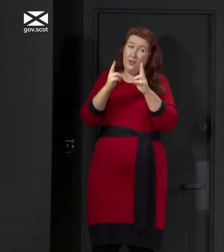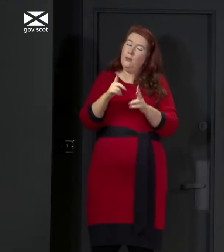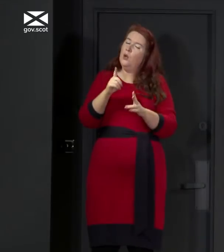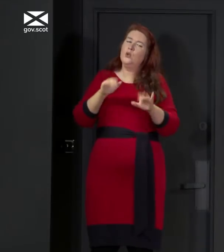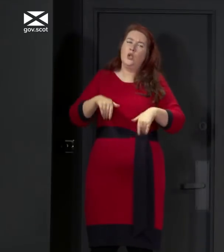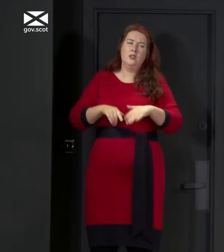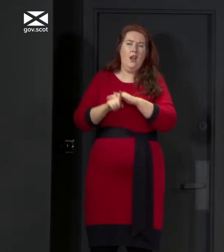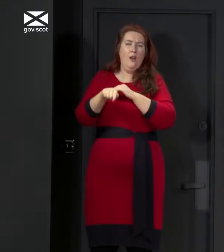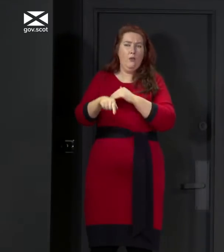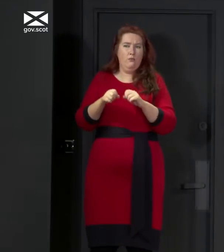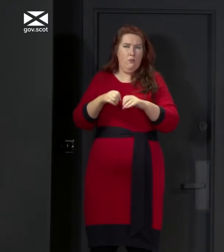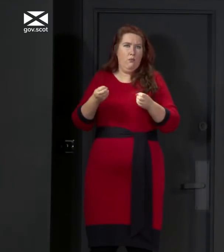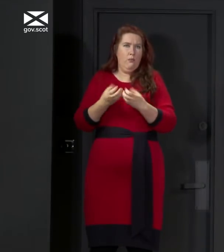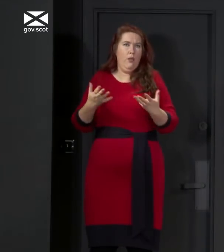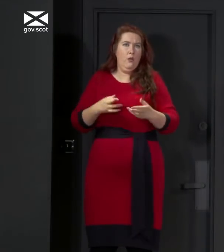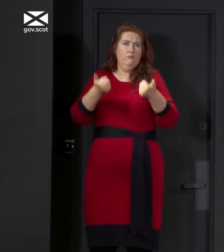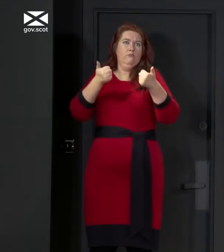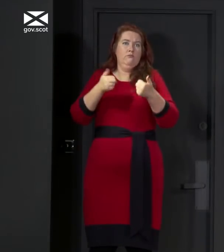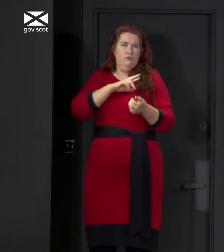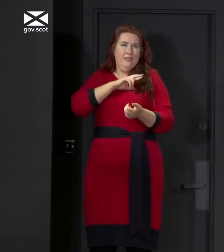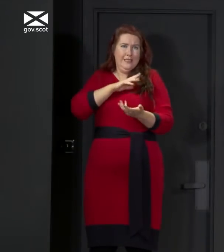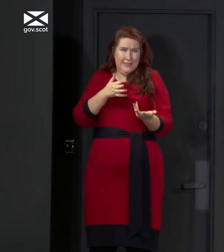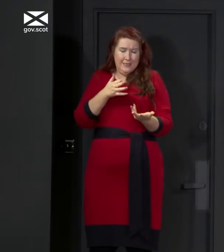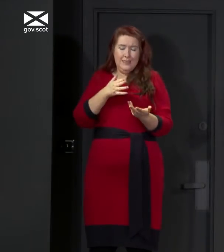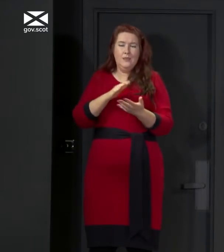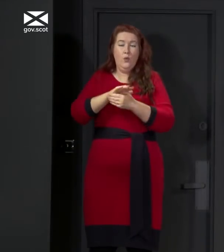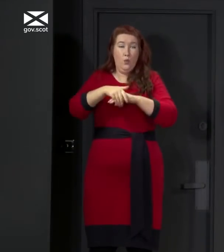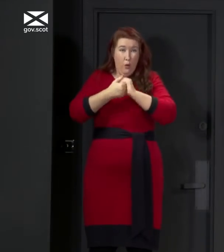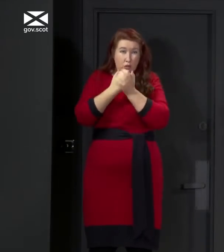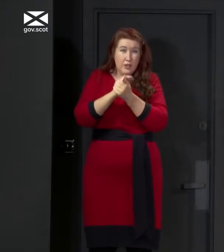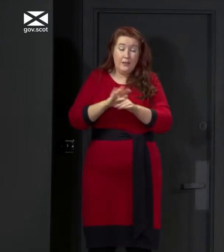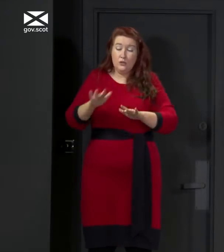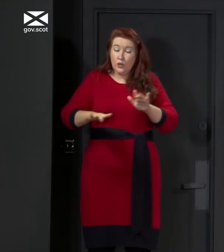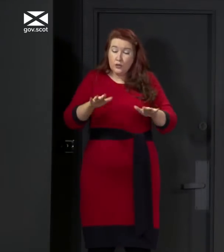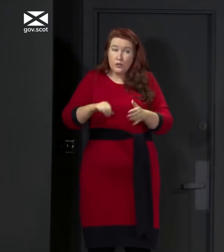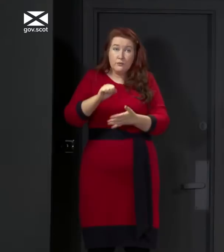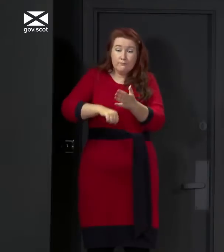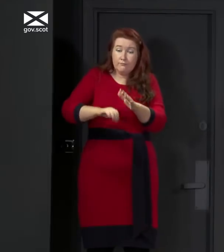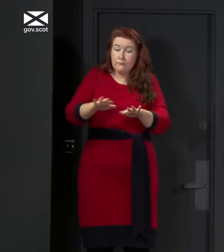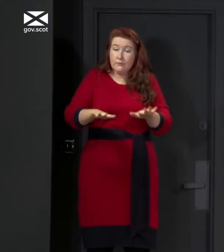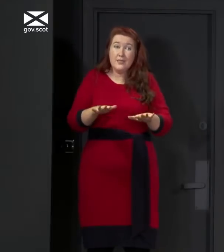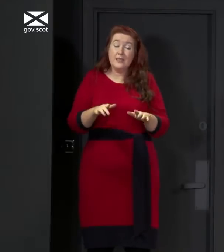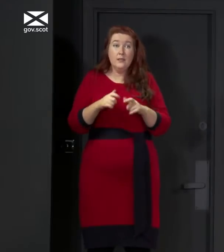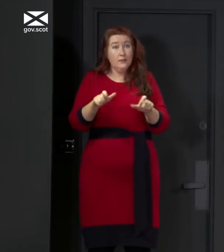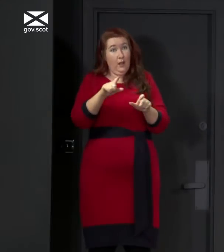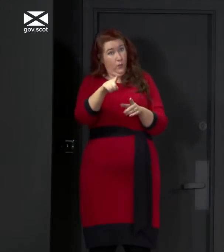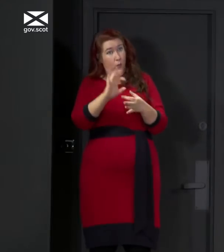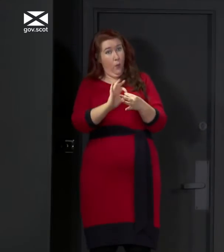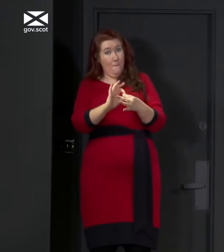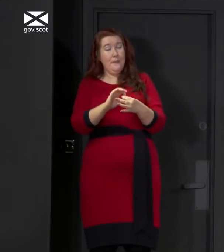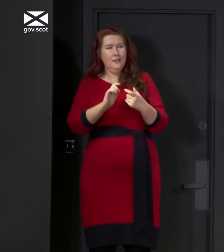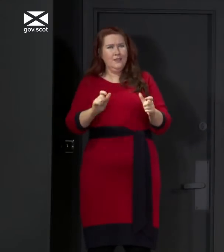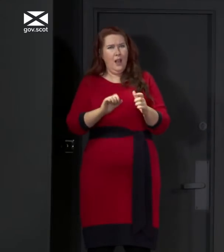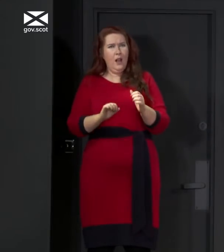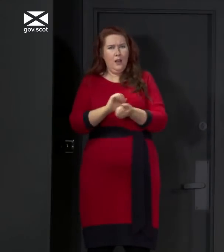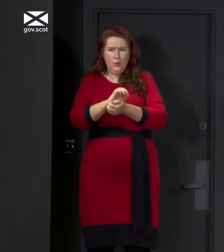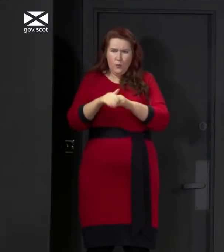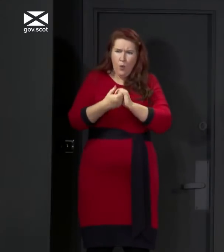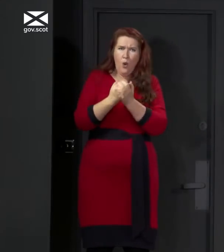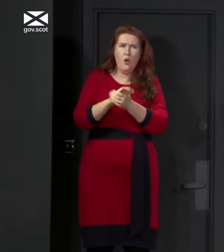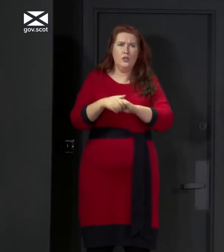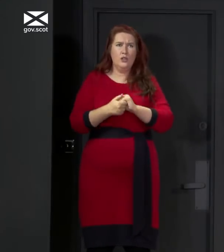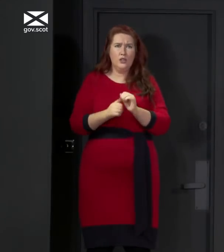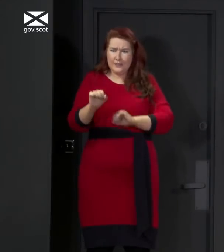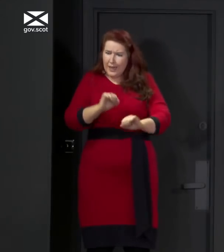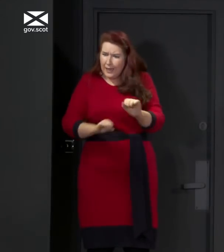be unless it's essential. Wash your hands, wash hard surfaces, even when you are staying at home. It's really important still to do that. Keep